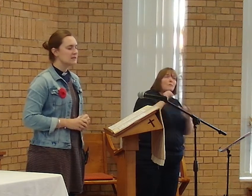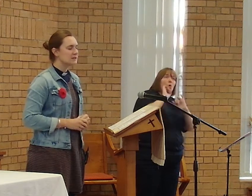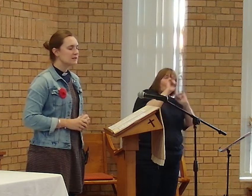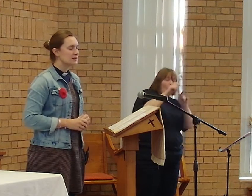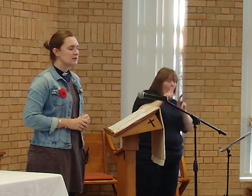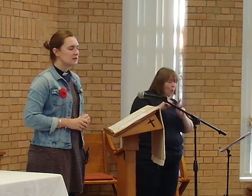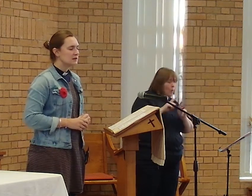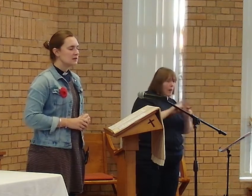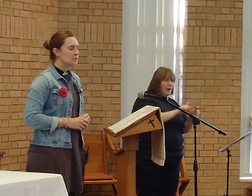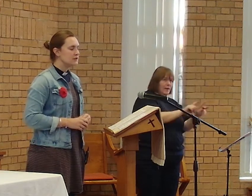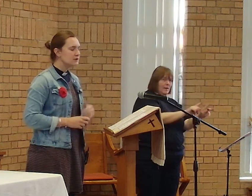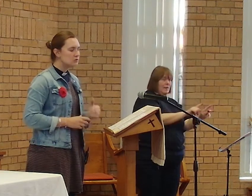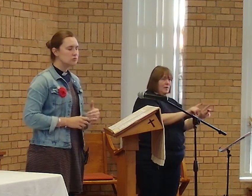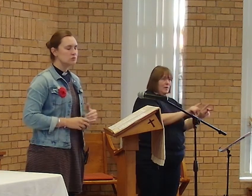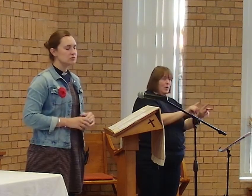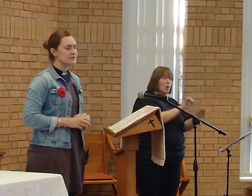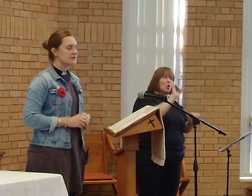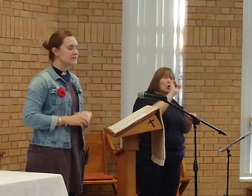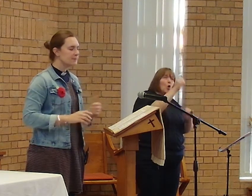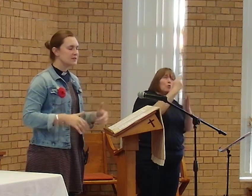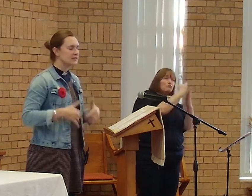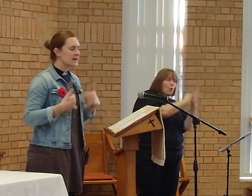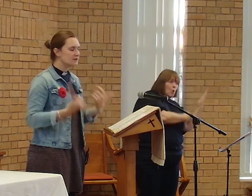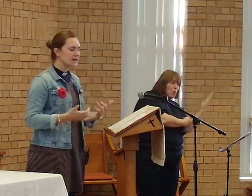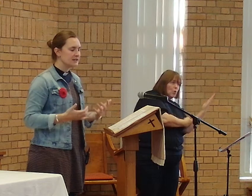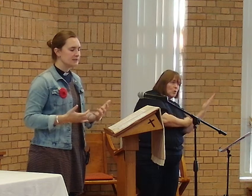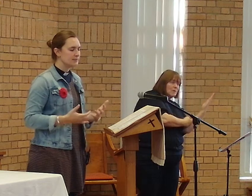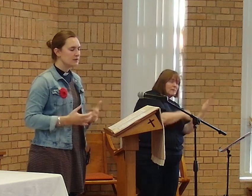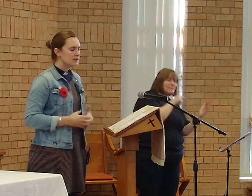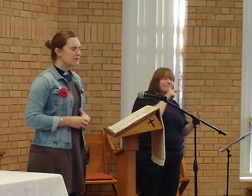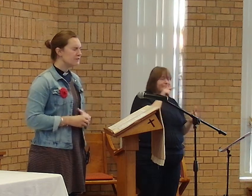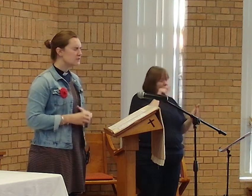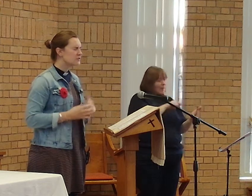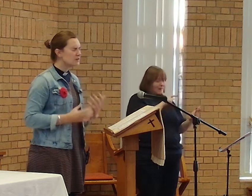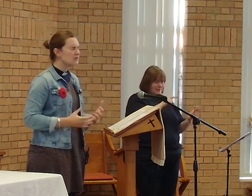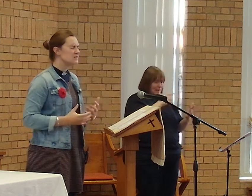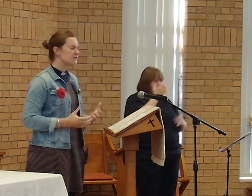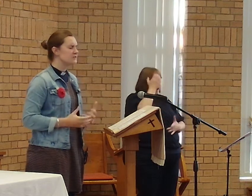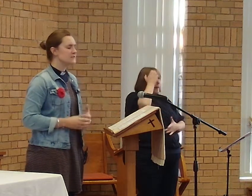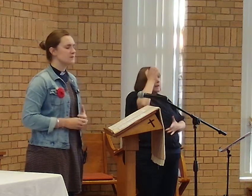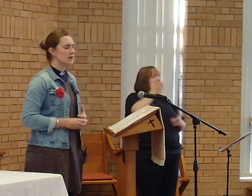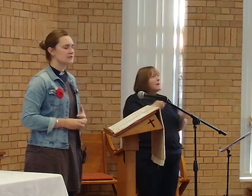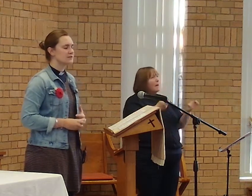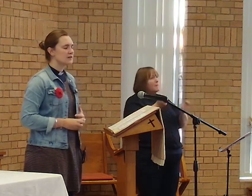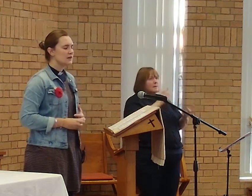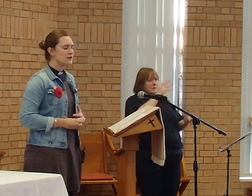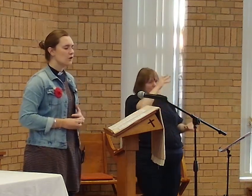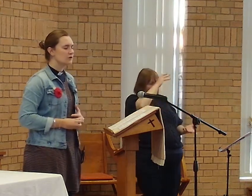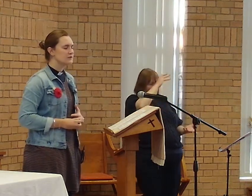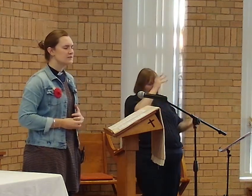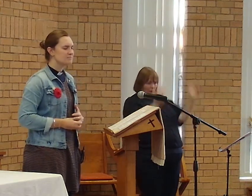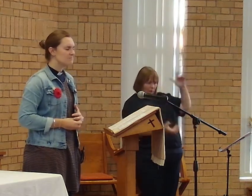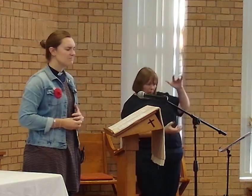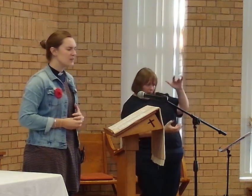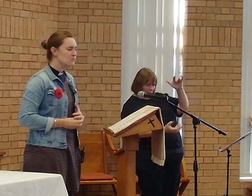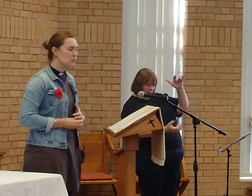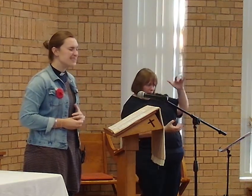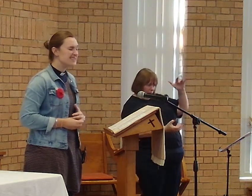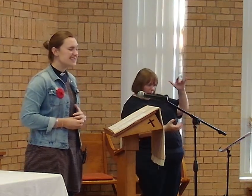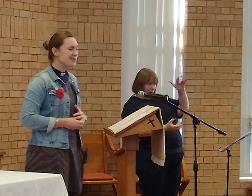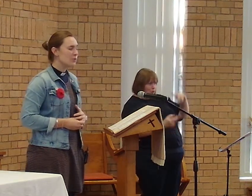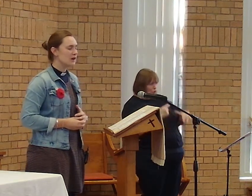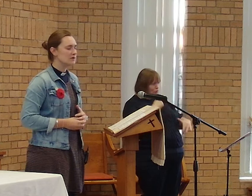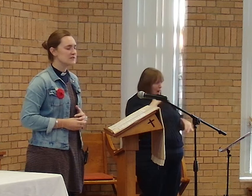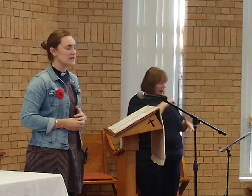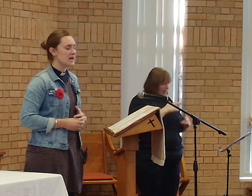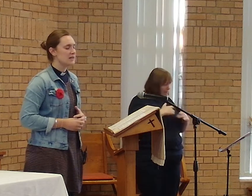way, with your rules, this upside down kingdom. It feels so different to us, God, than what we